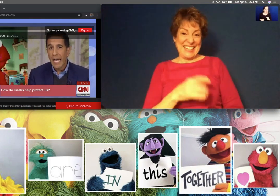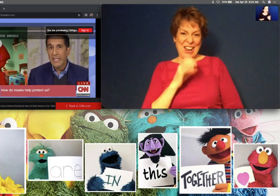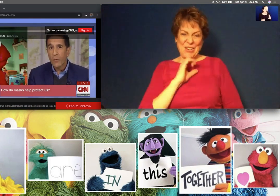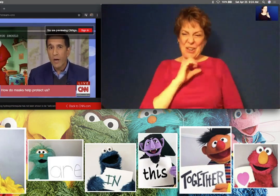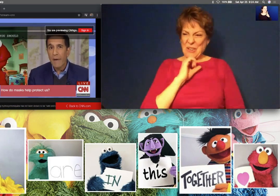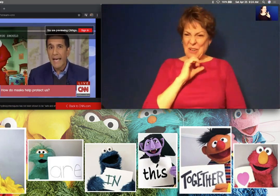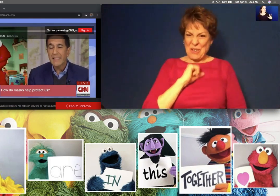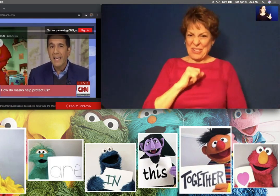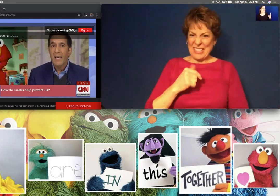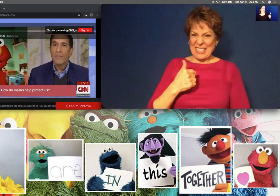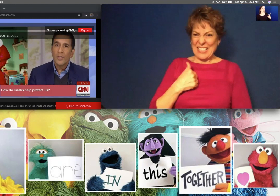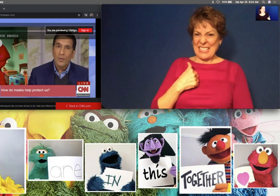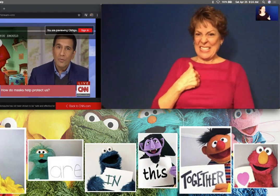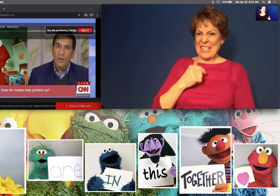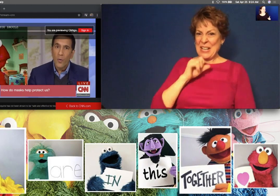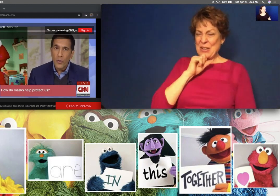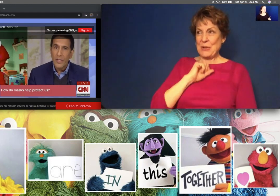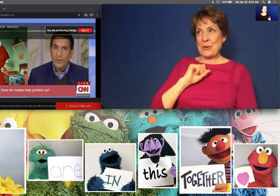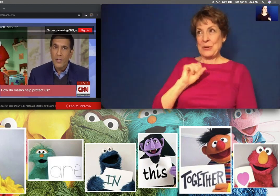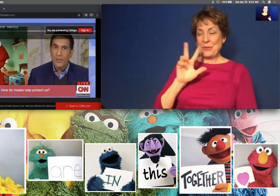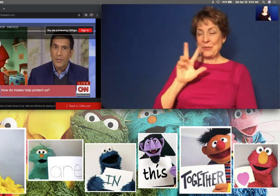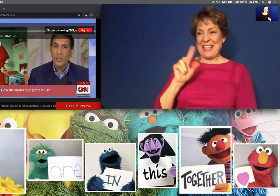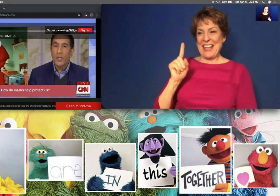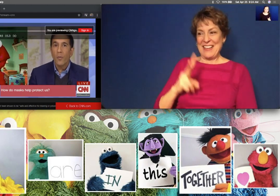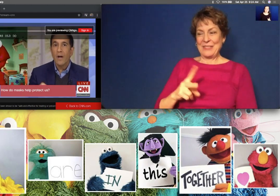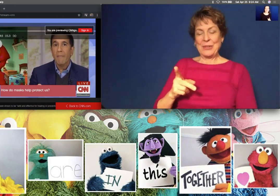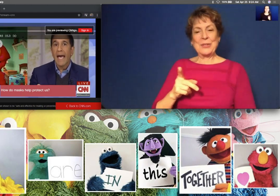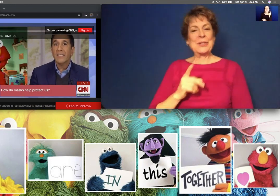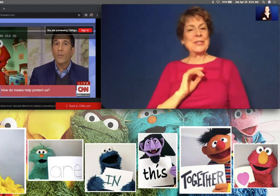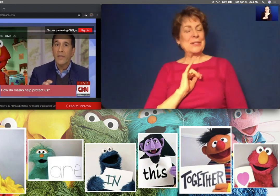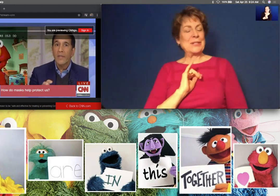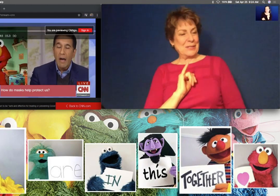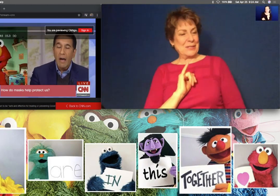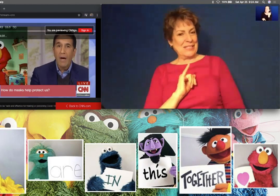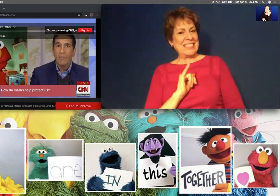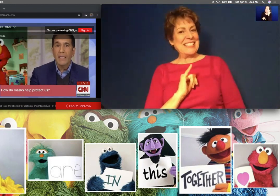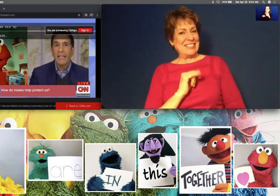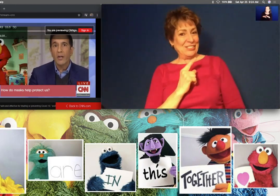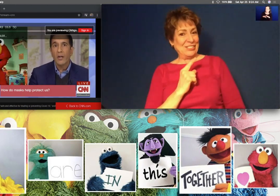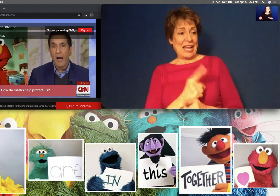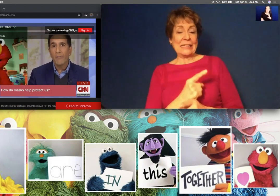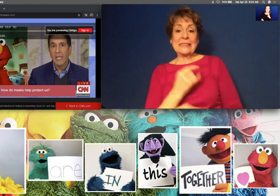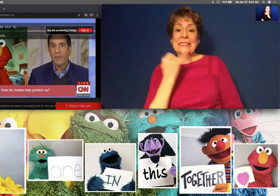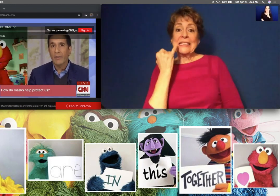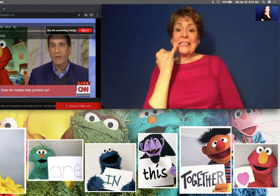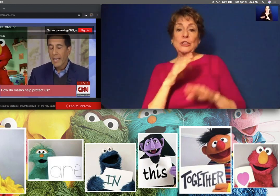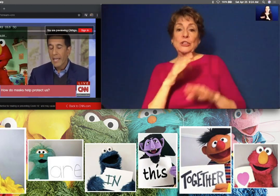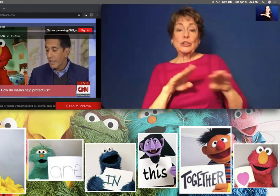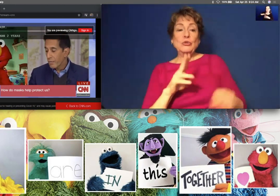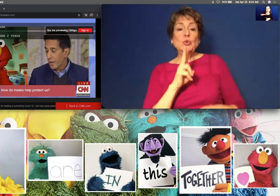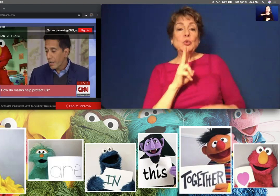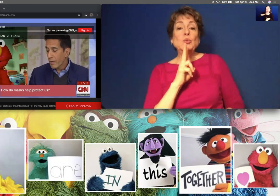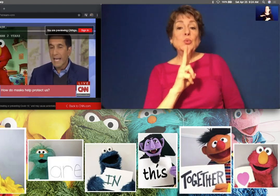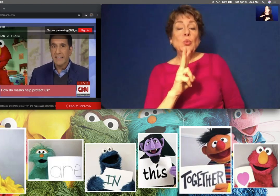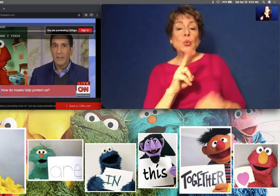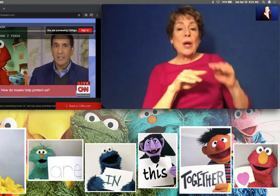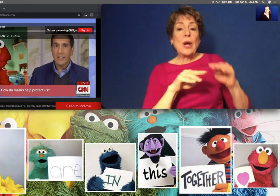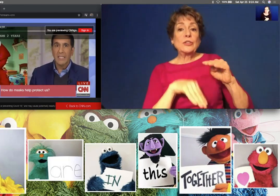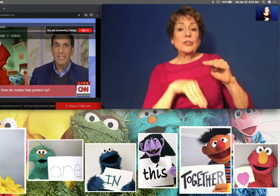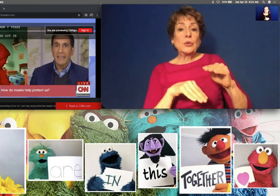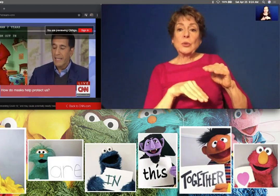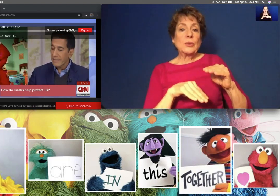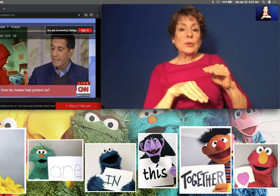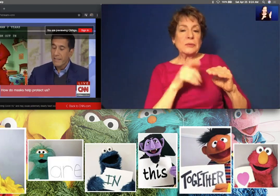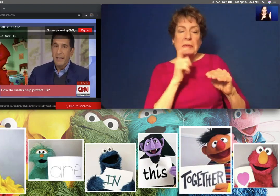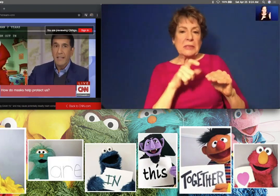old do not need to wear a mask, but children older than 2 years old should wear a mask when they're out in public and they're around people. You might wear a mask that looks